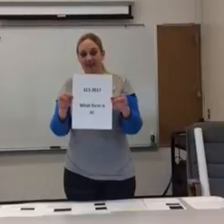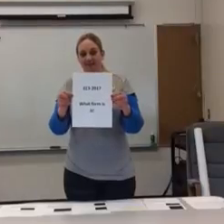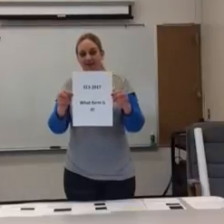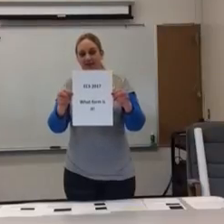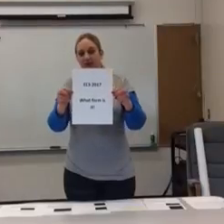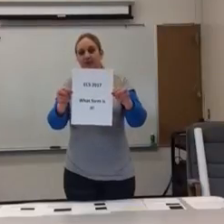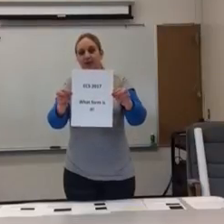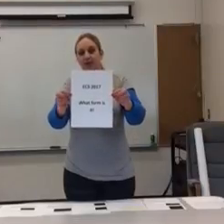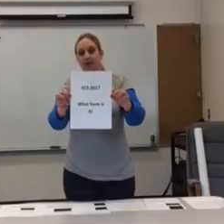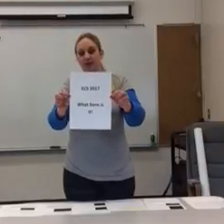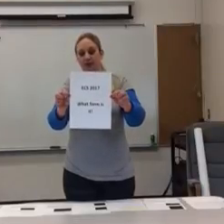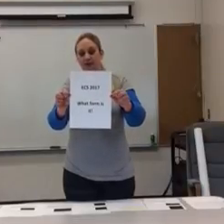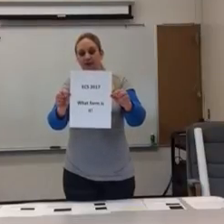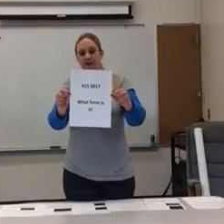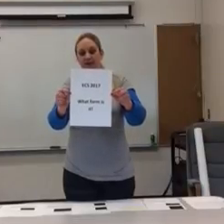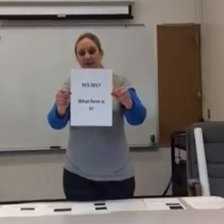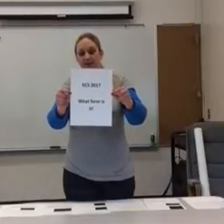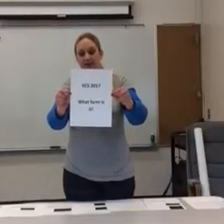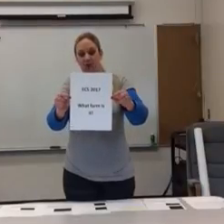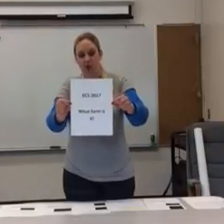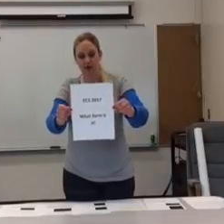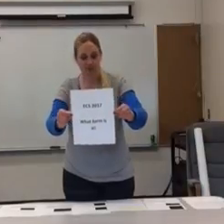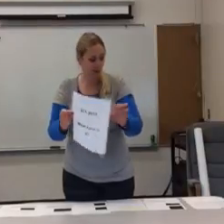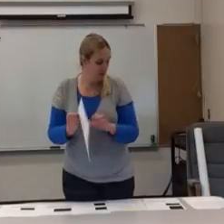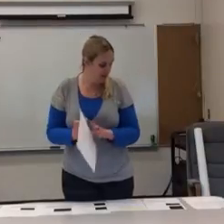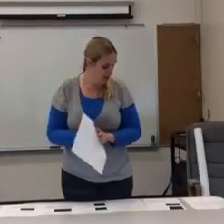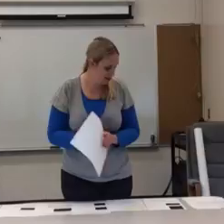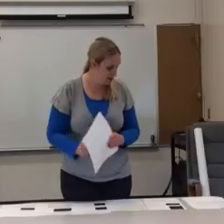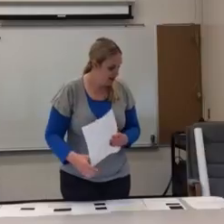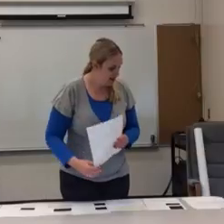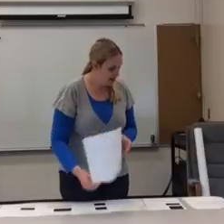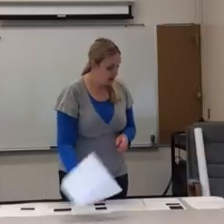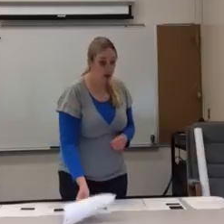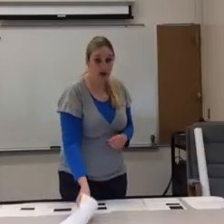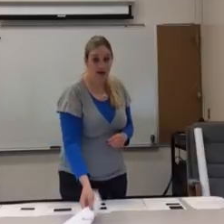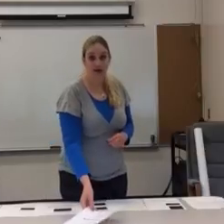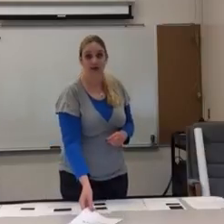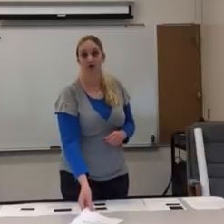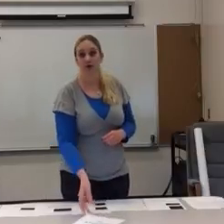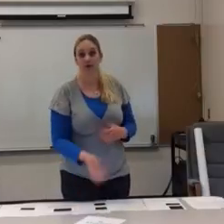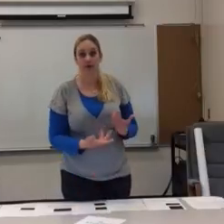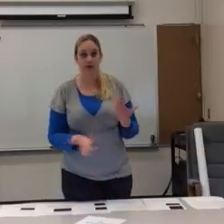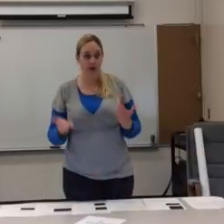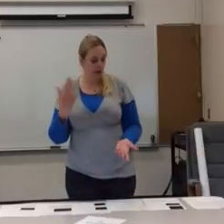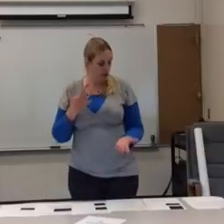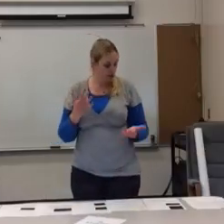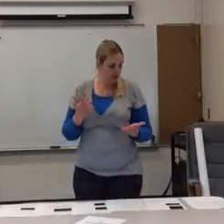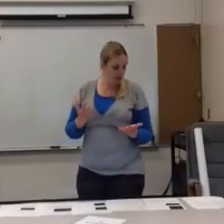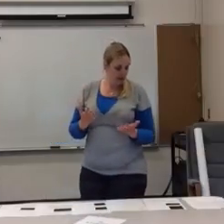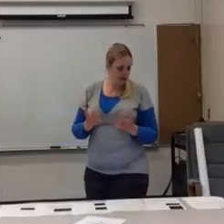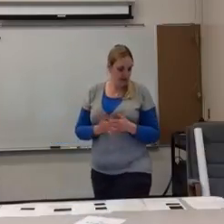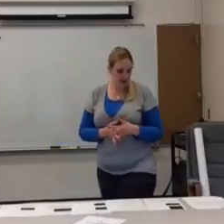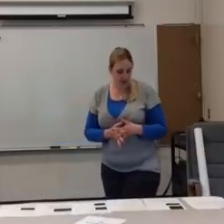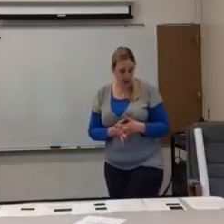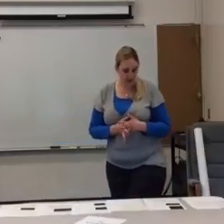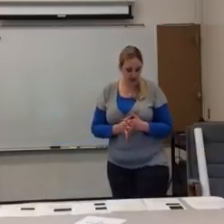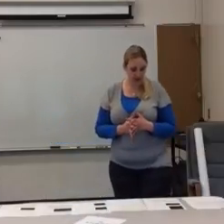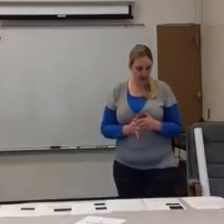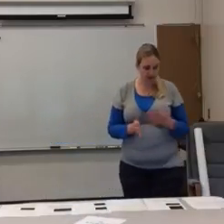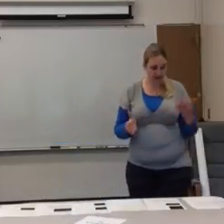This is Adventure Club Summer 2017. What form is it? Day one is going to be about ocean adventures and learning different things.